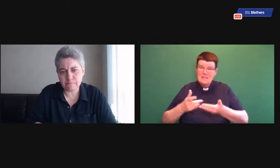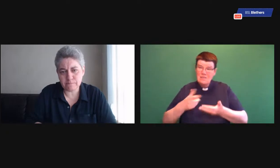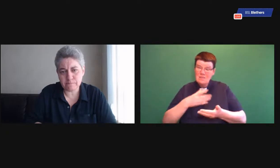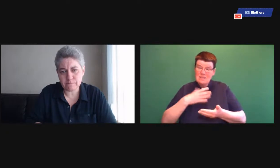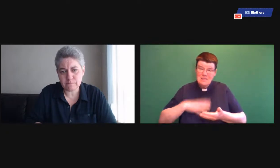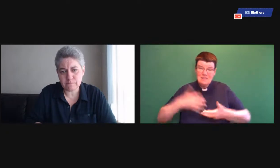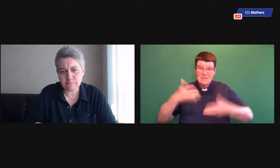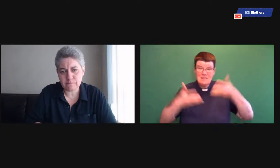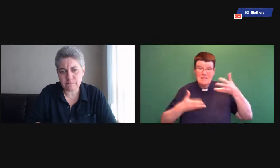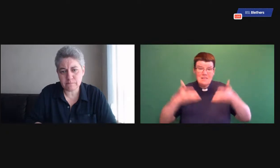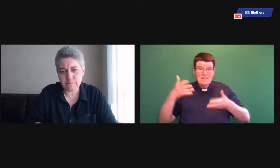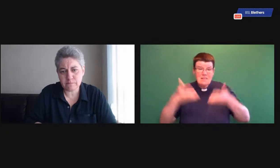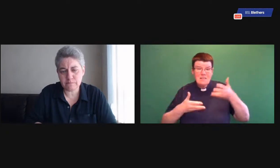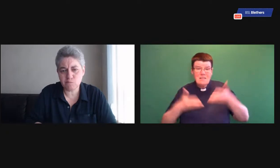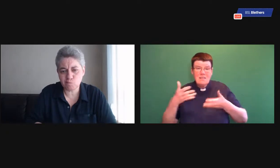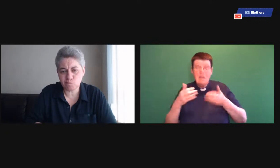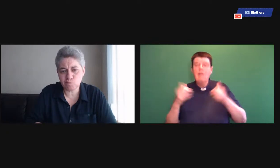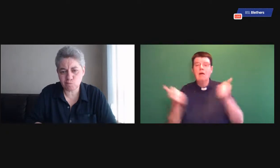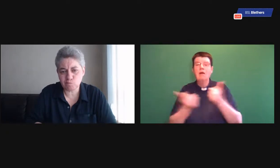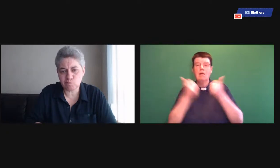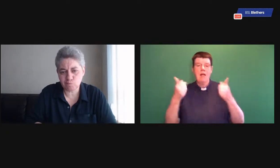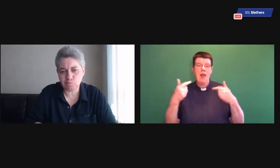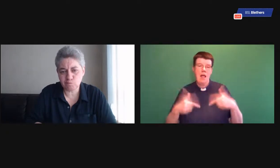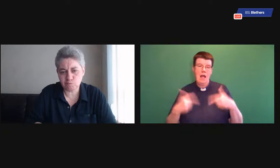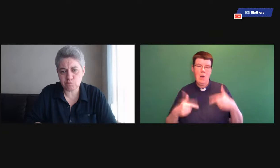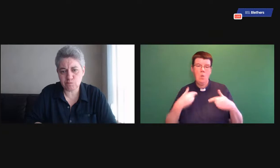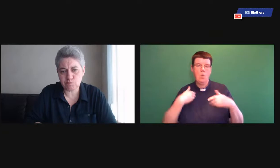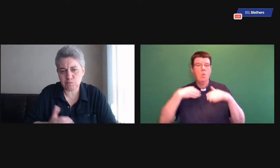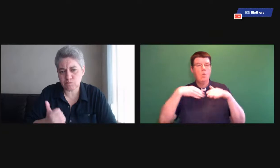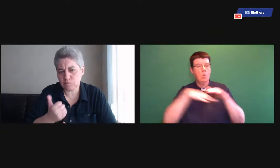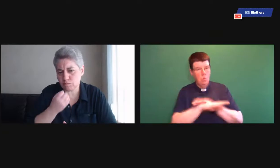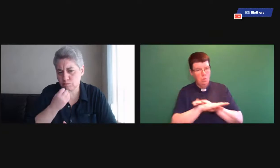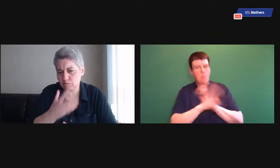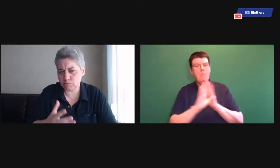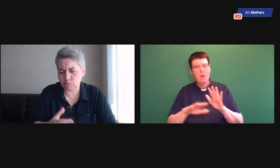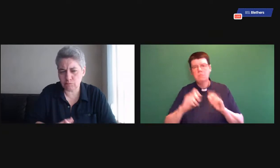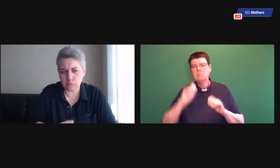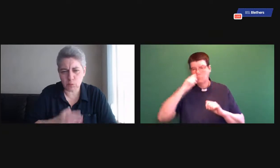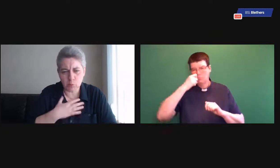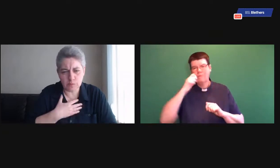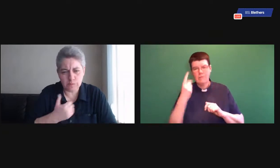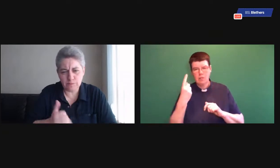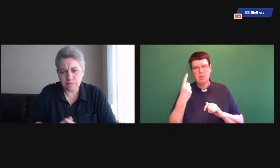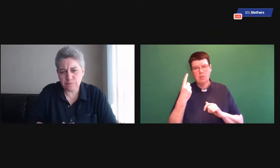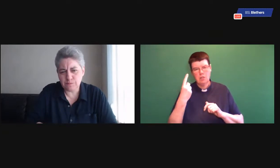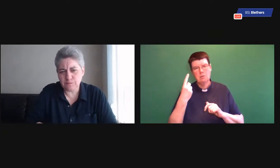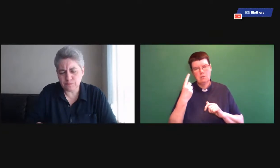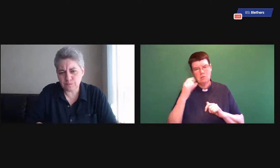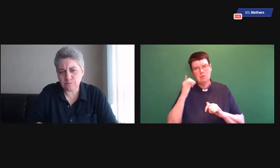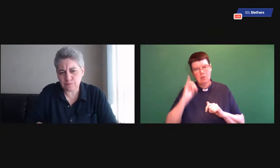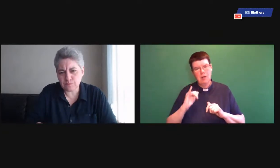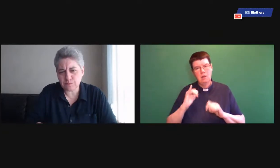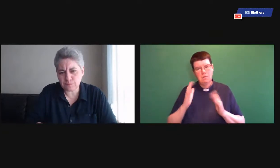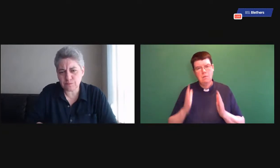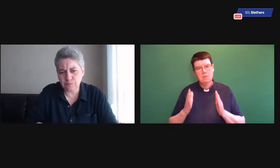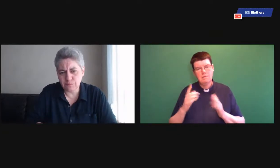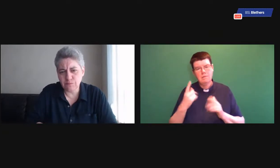all hearing and they can communicate with each other, but that deaf person's got no one. So after a lot of